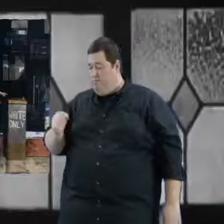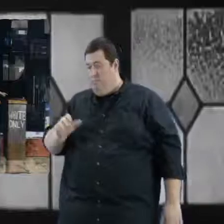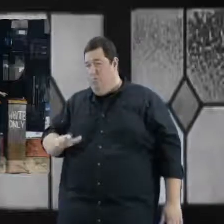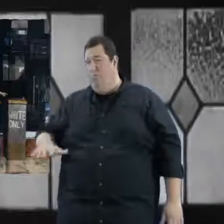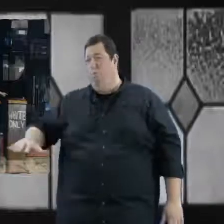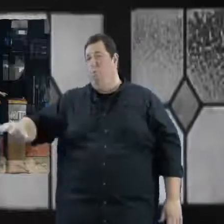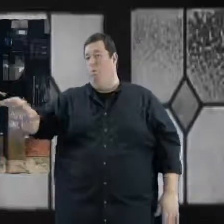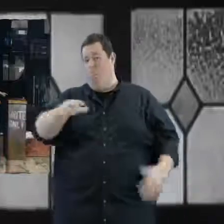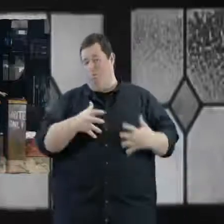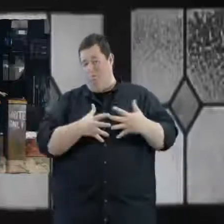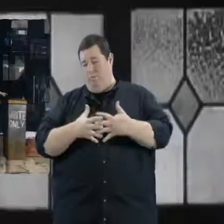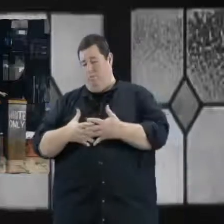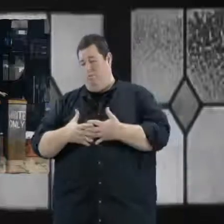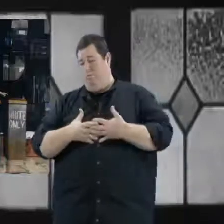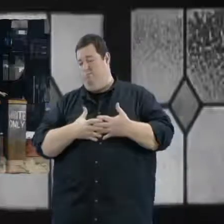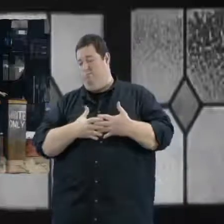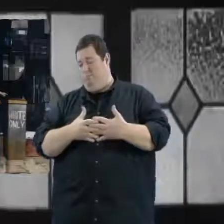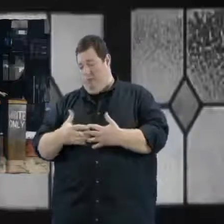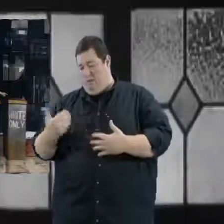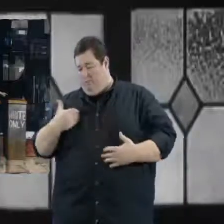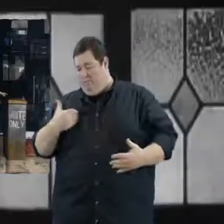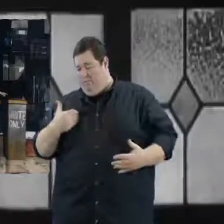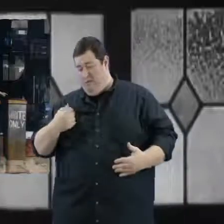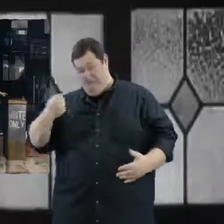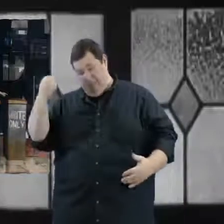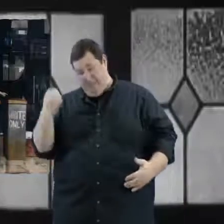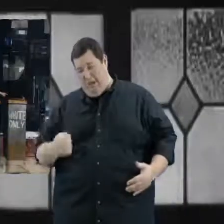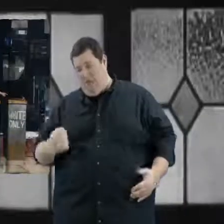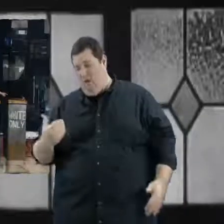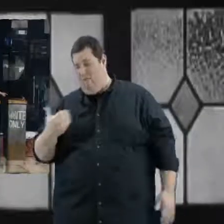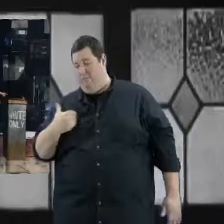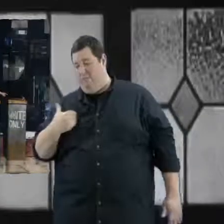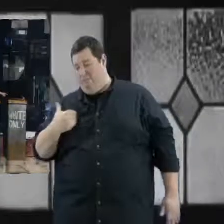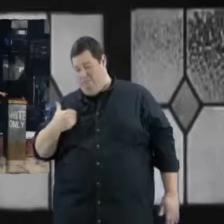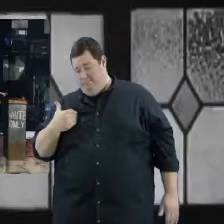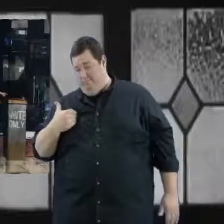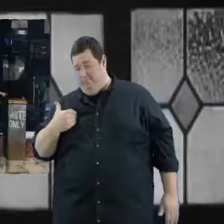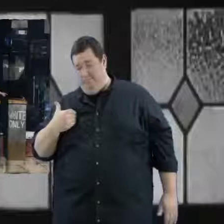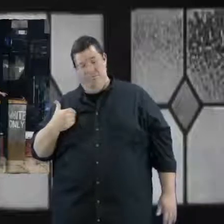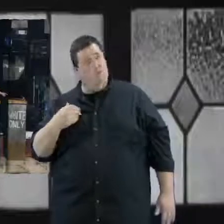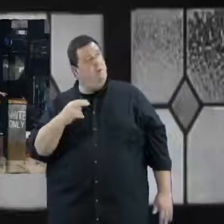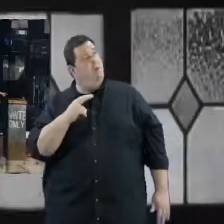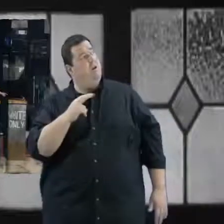His mother said these signs were in all southern cities and towns in the United States.